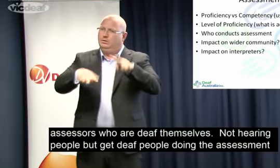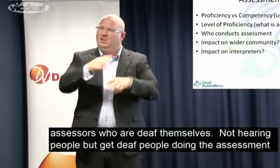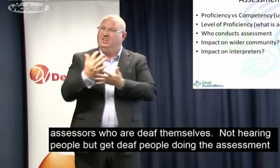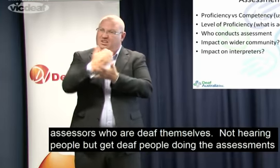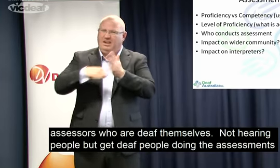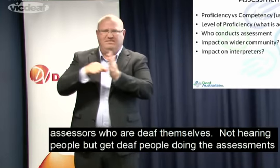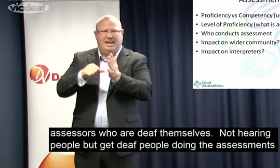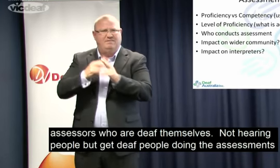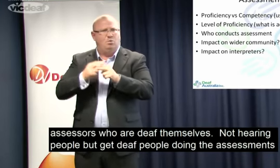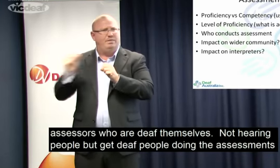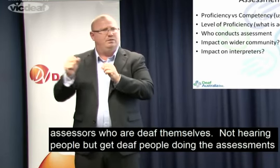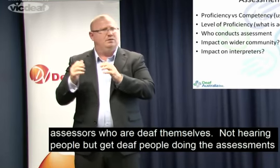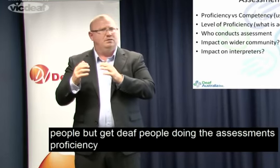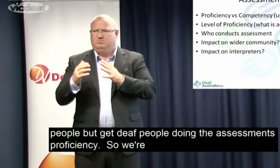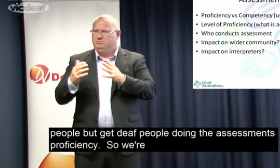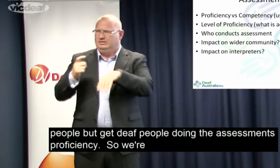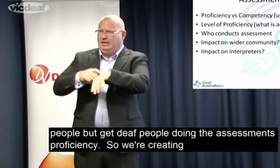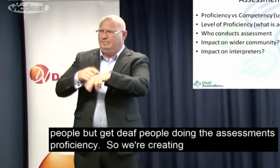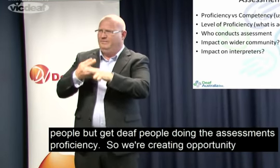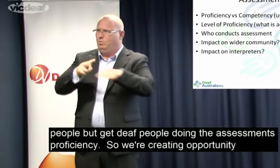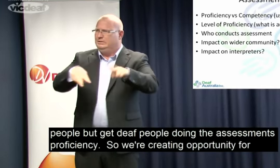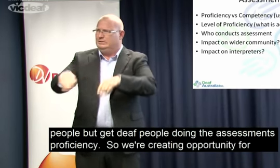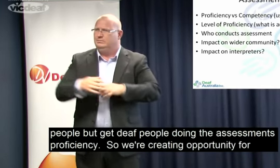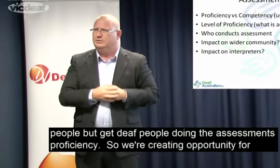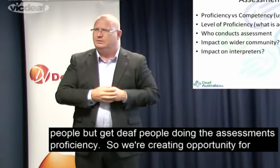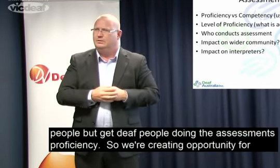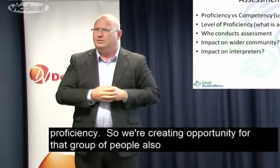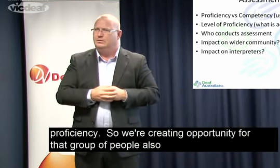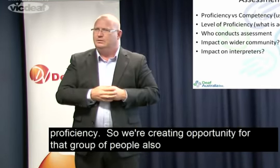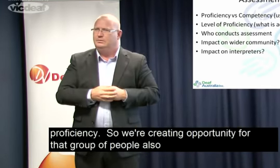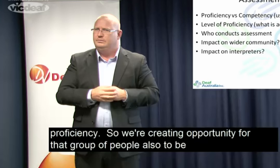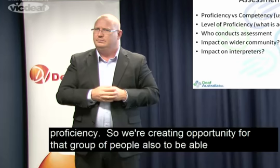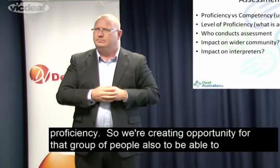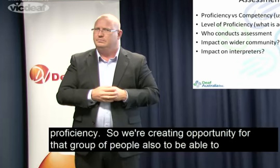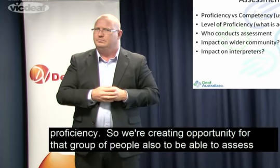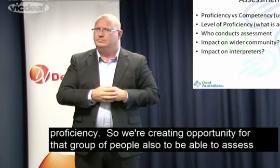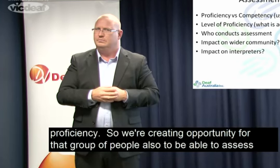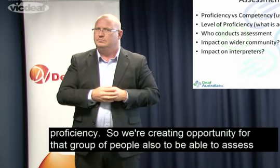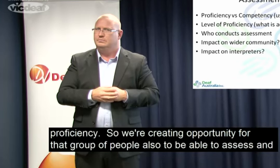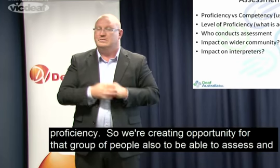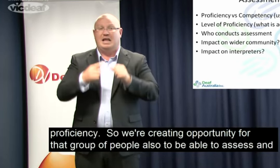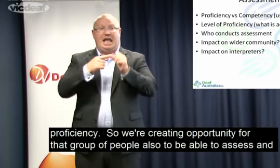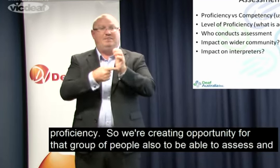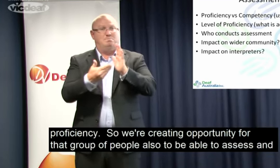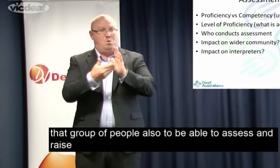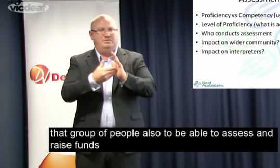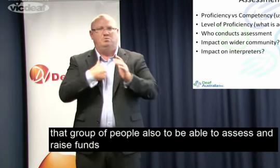group of people also to be able to assess and raise funds for their time that's taken to be involved in this assessment